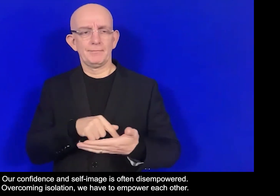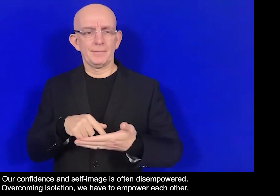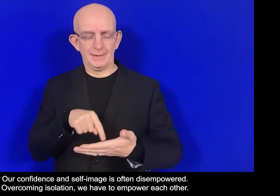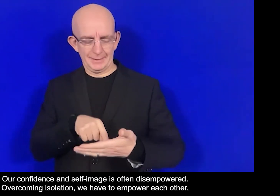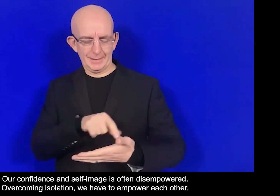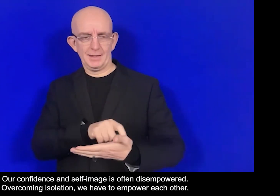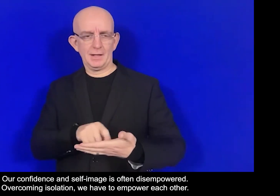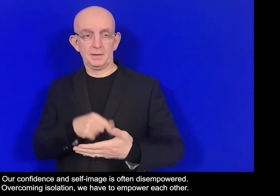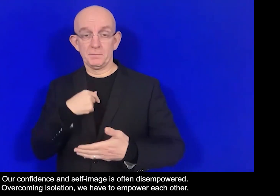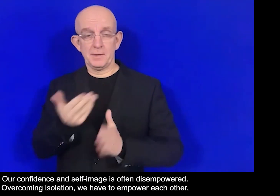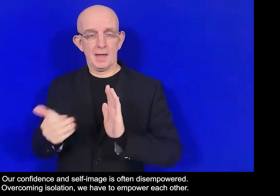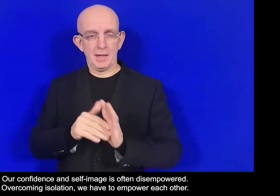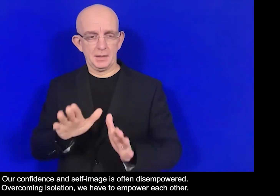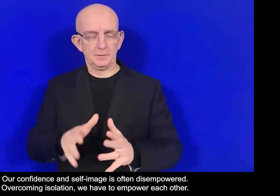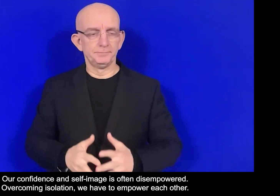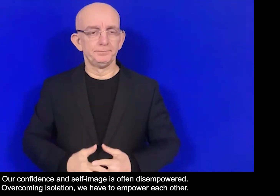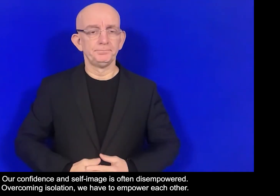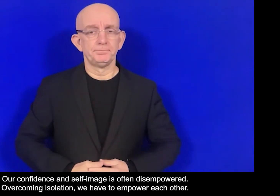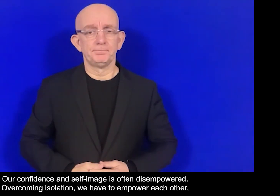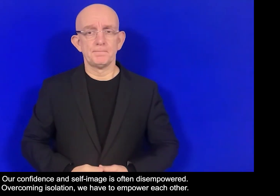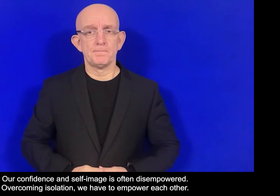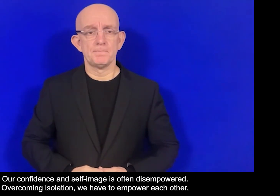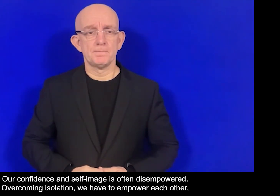is often disempowered.